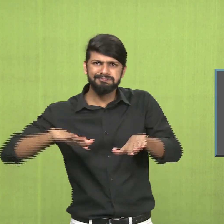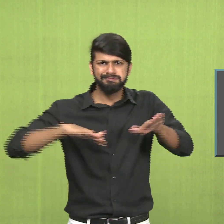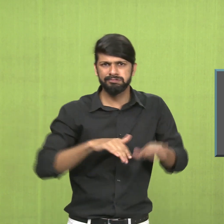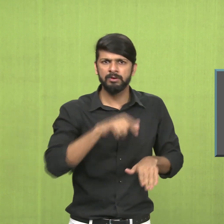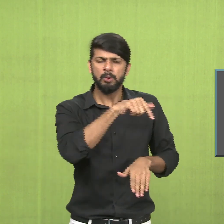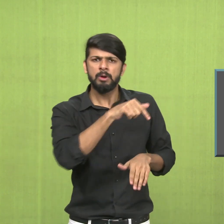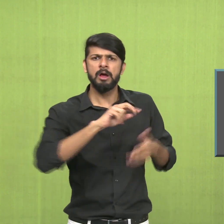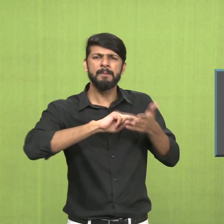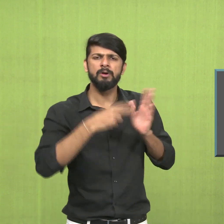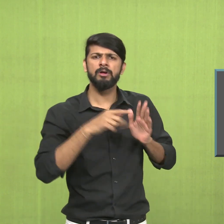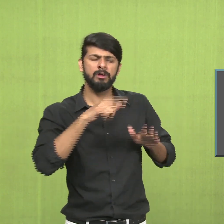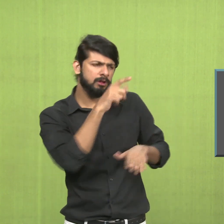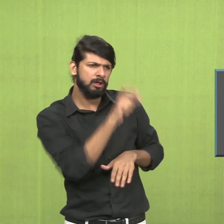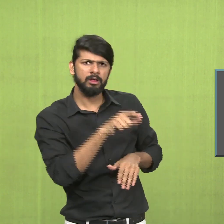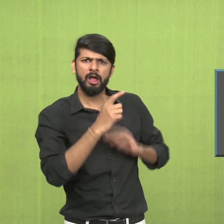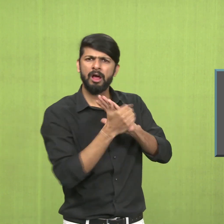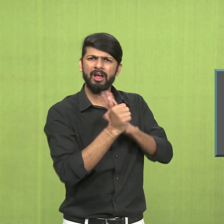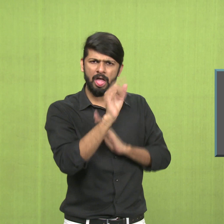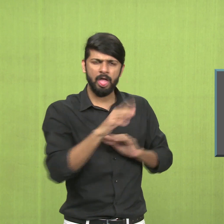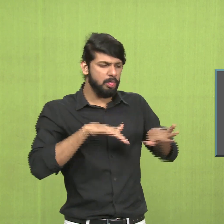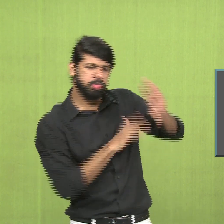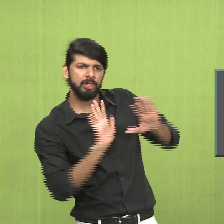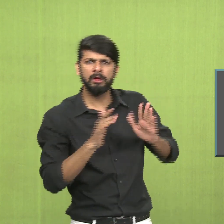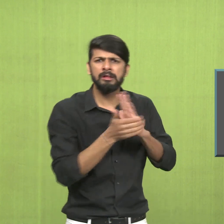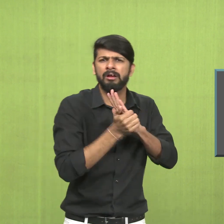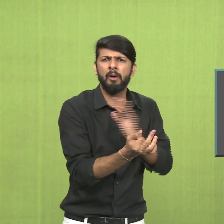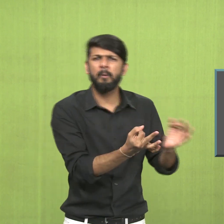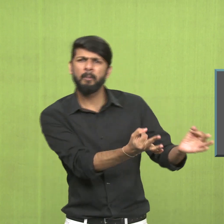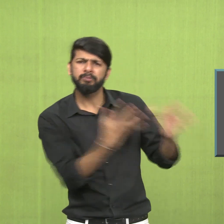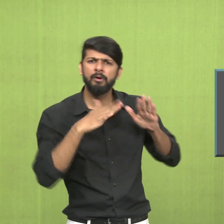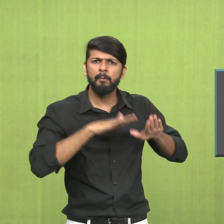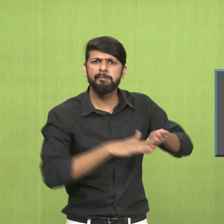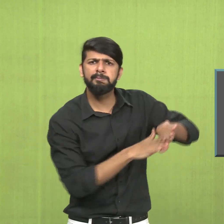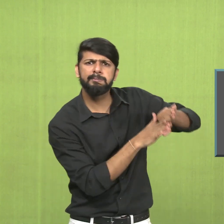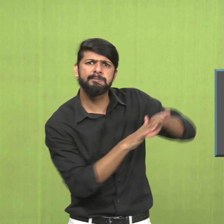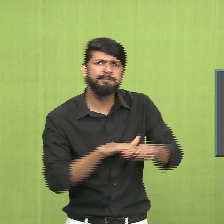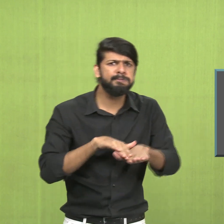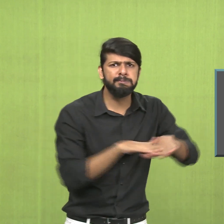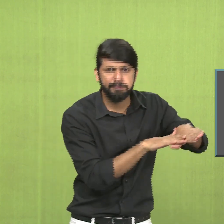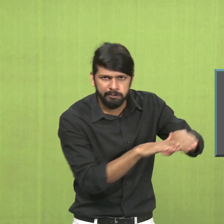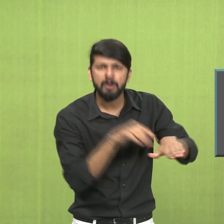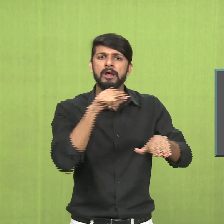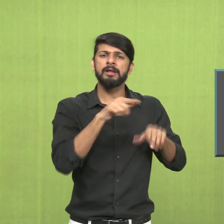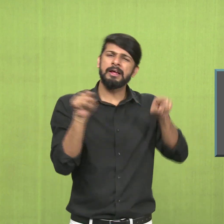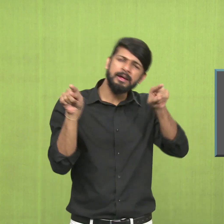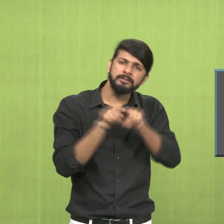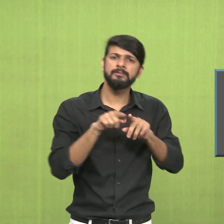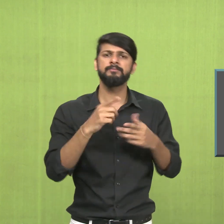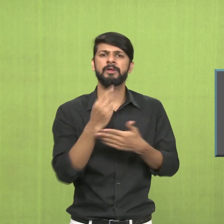Dexterity, as you see in the picture, a surfer, highly skilled, is balancing himself or herself on